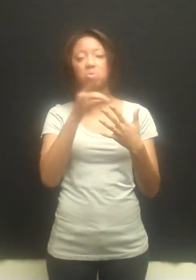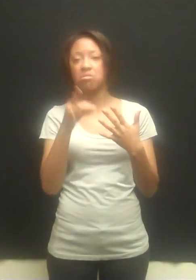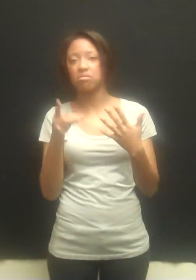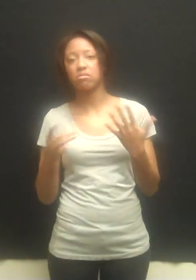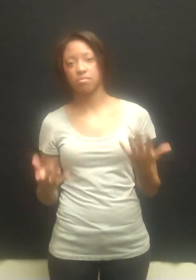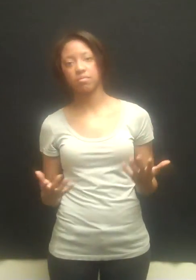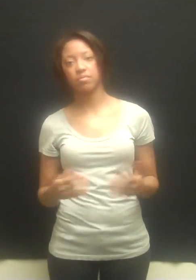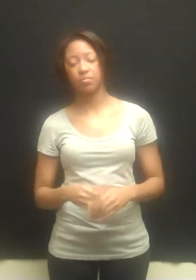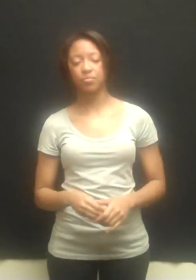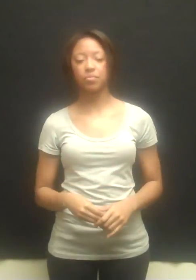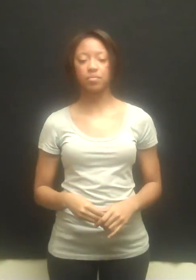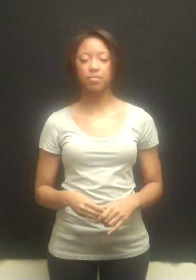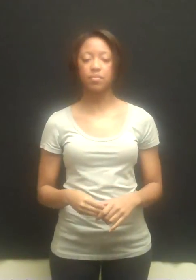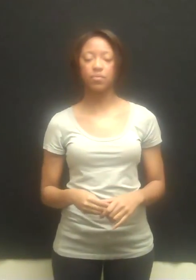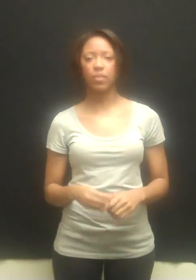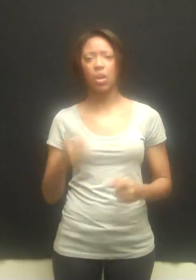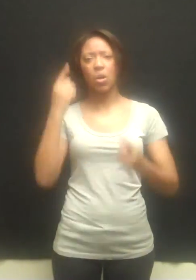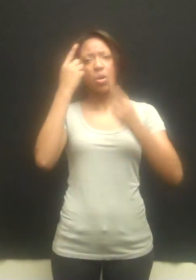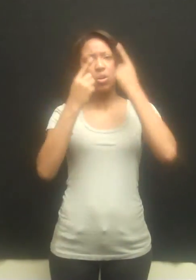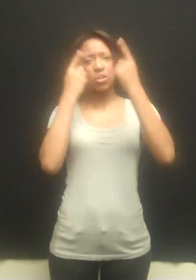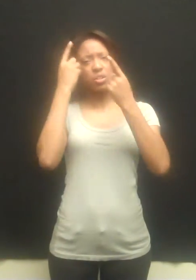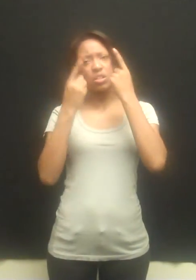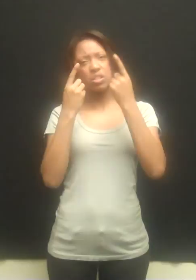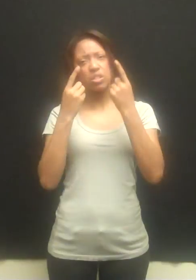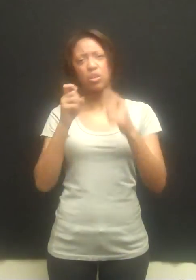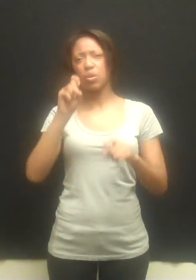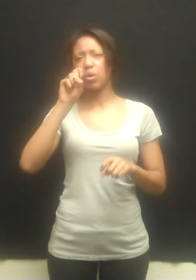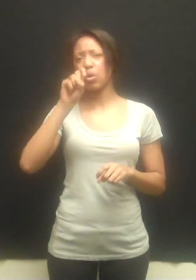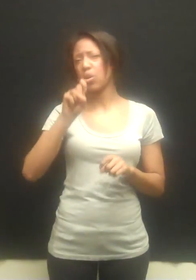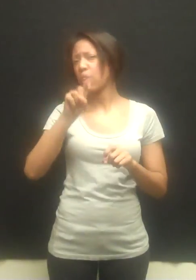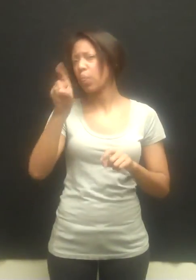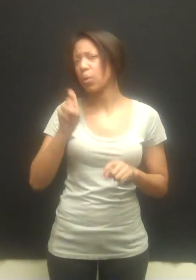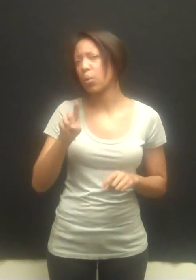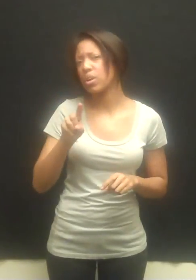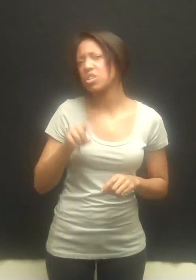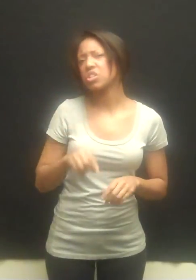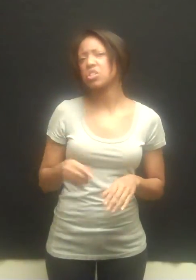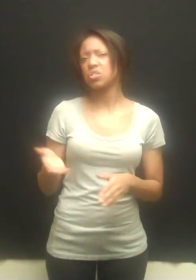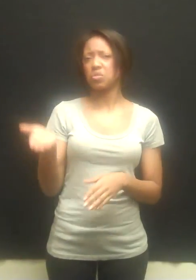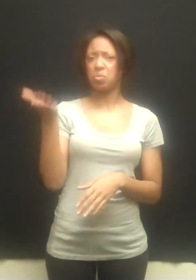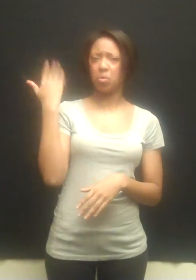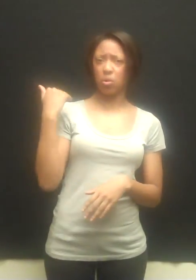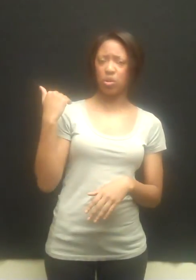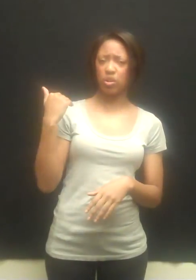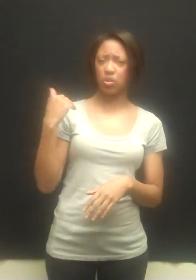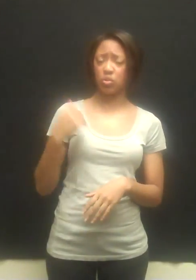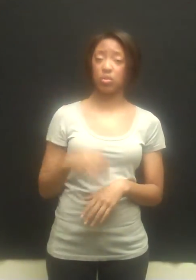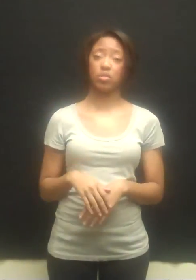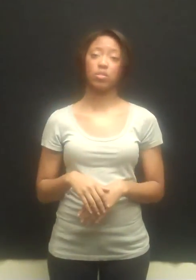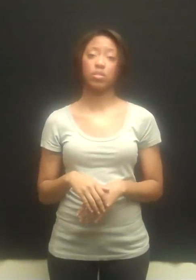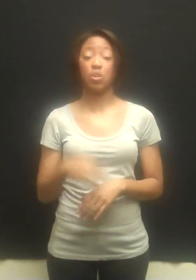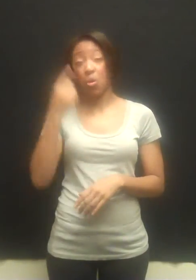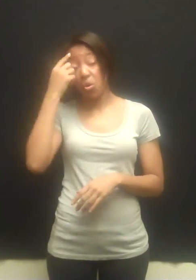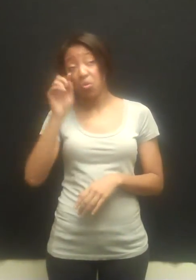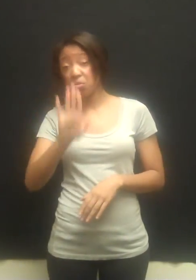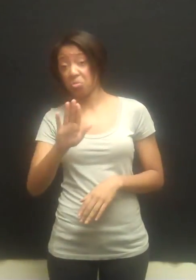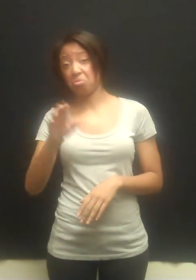Consider the questions we discussed earlier as far as your needs for hearing loss and what is needed to help you do your